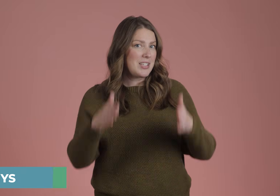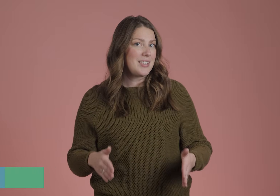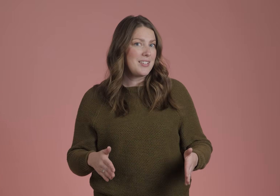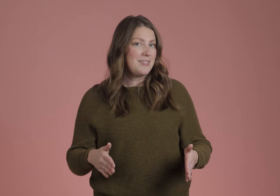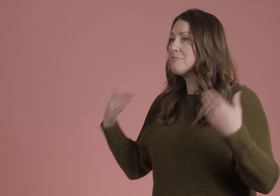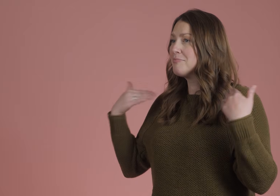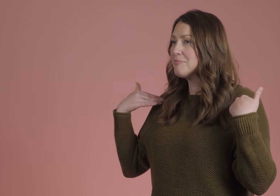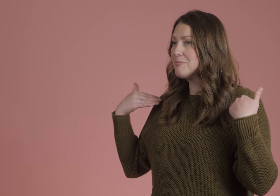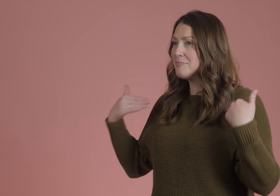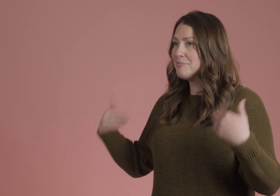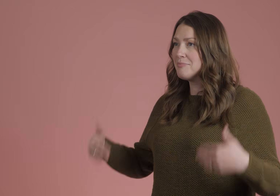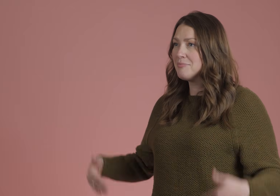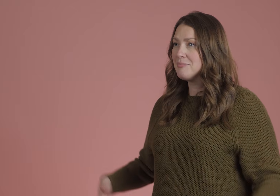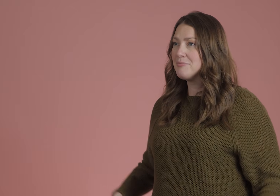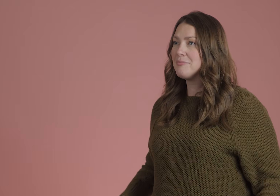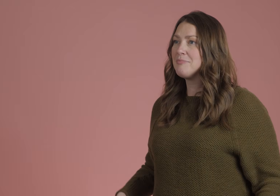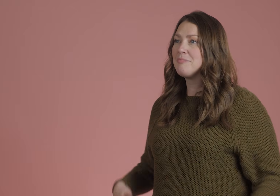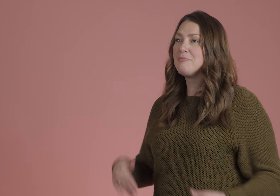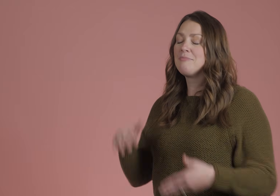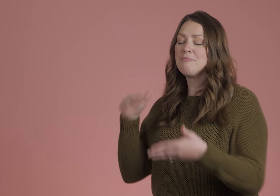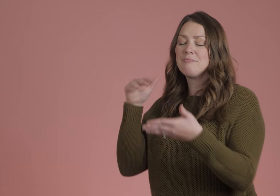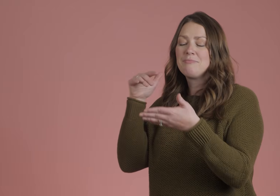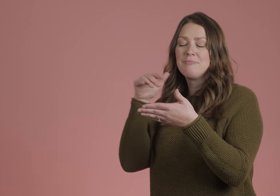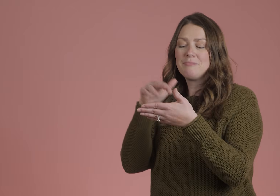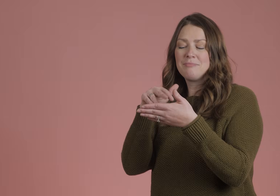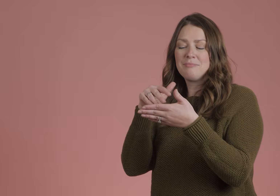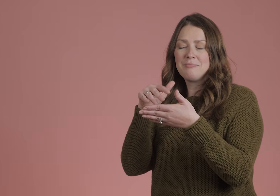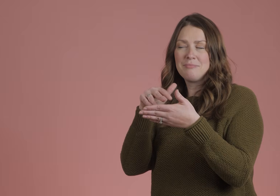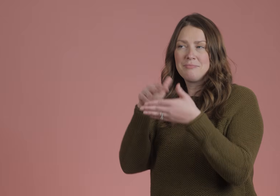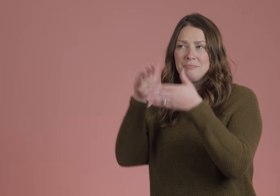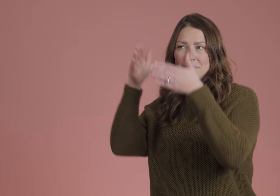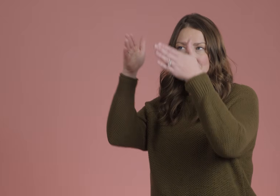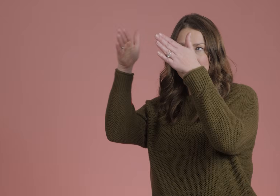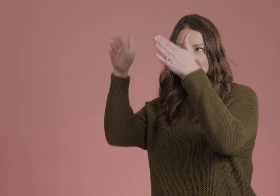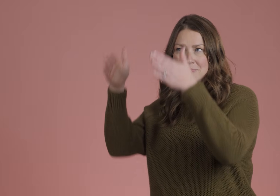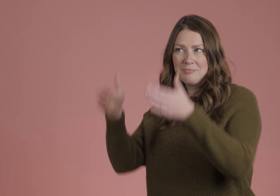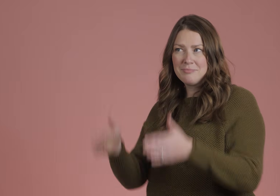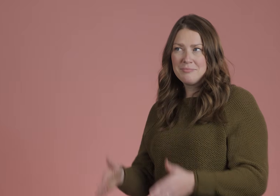Physiologist. It's body, study, person.